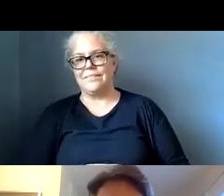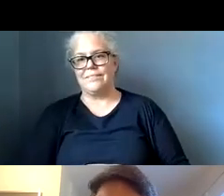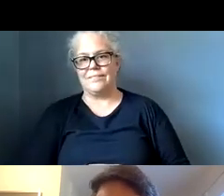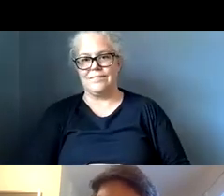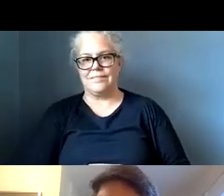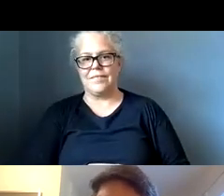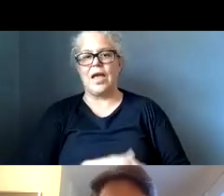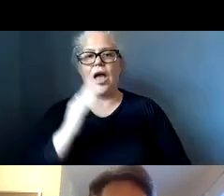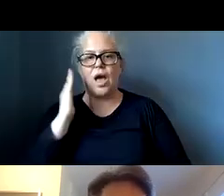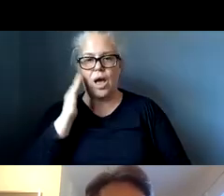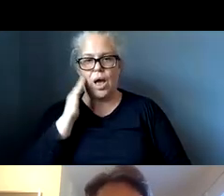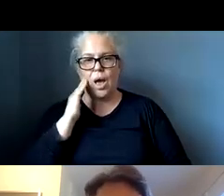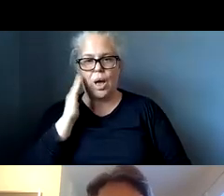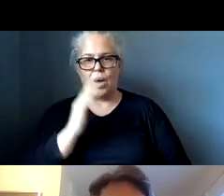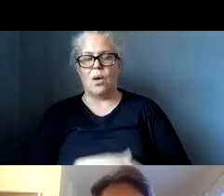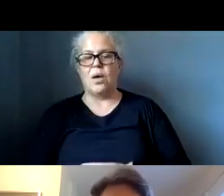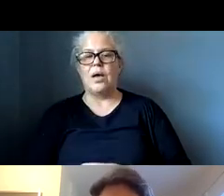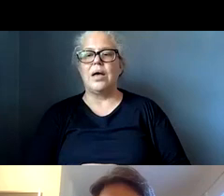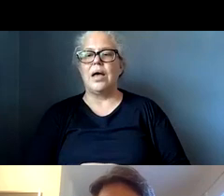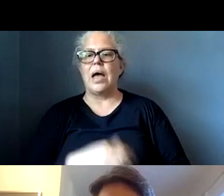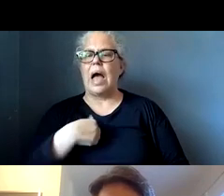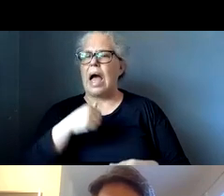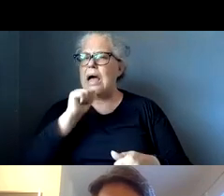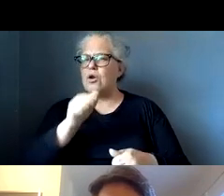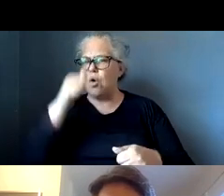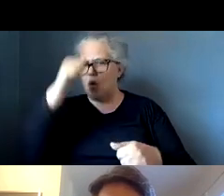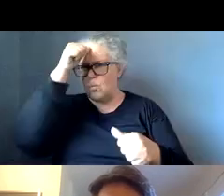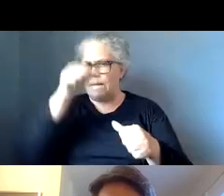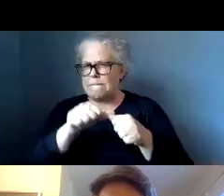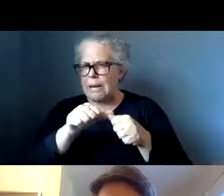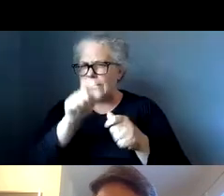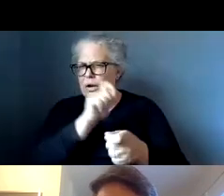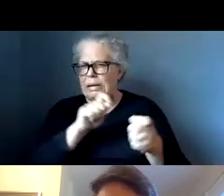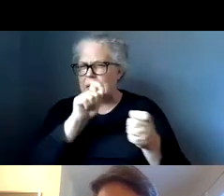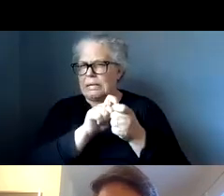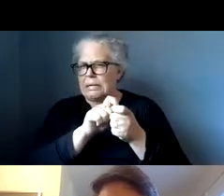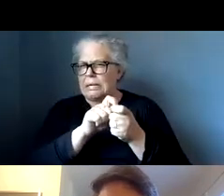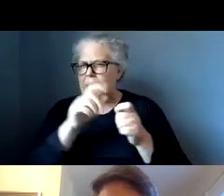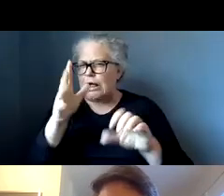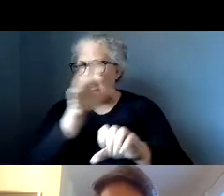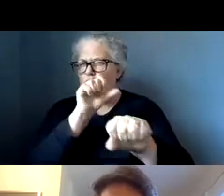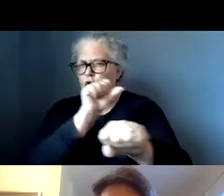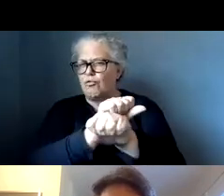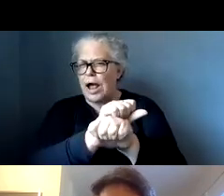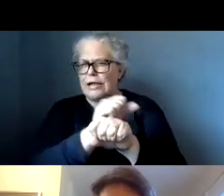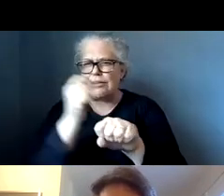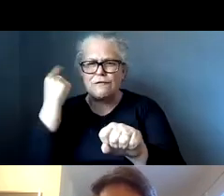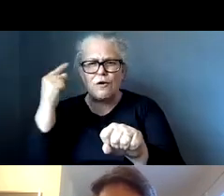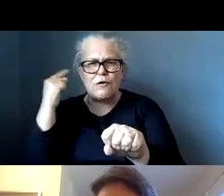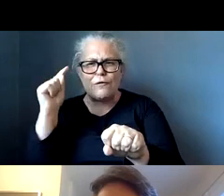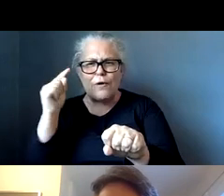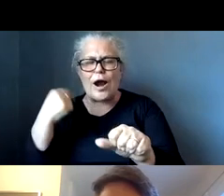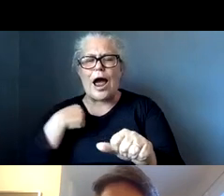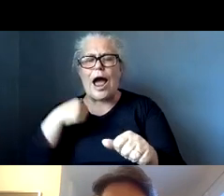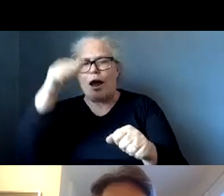I know. I don't remember exactly what the arrest warrant said. All I